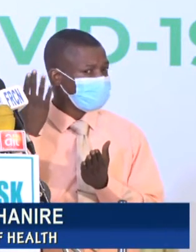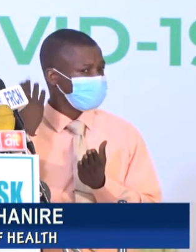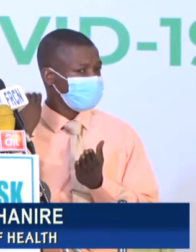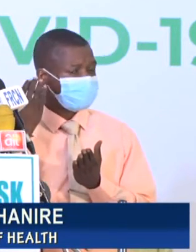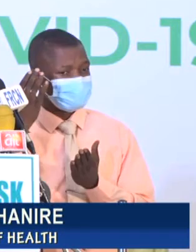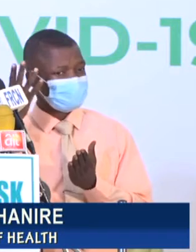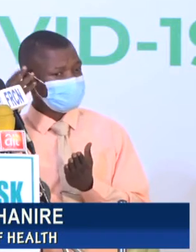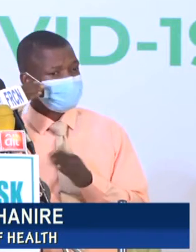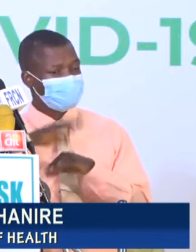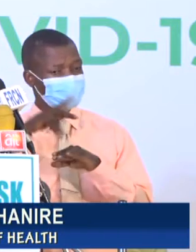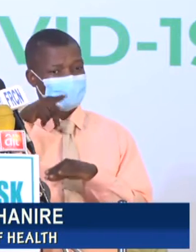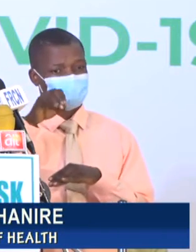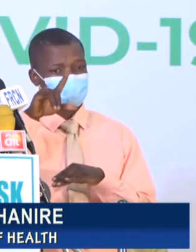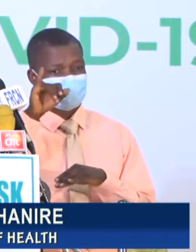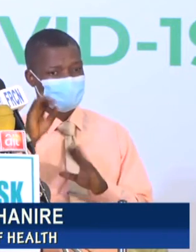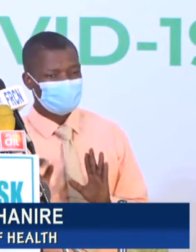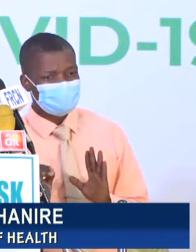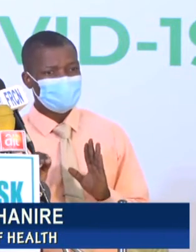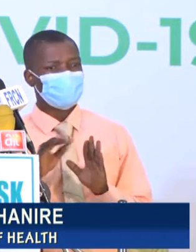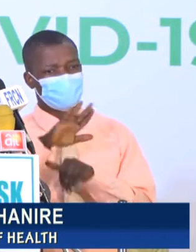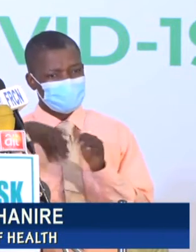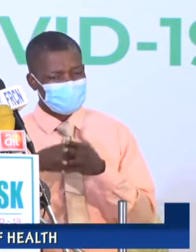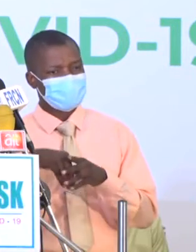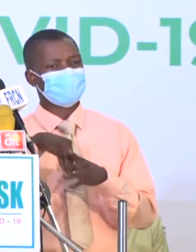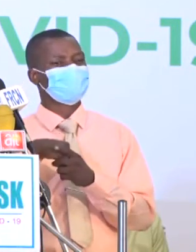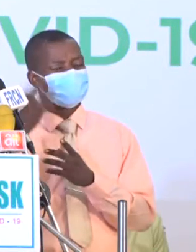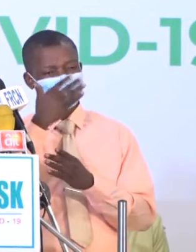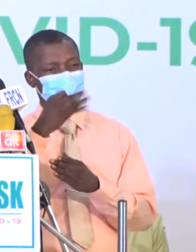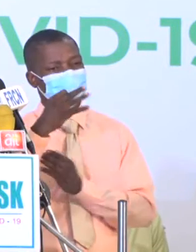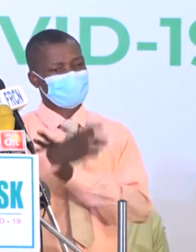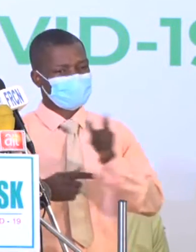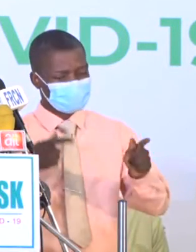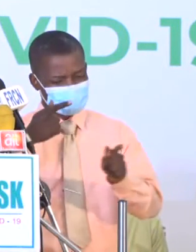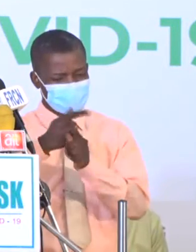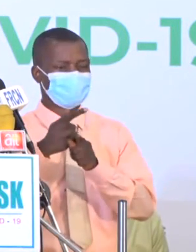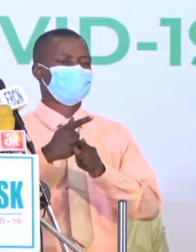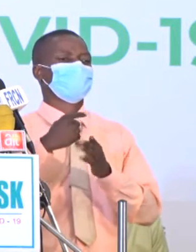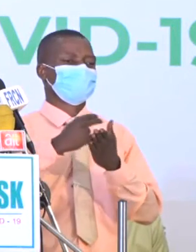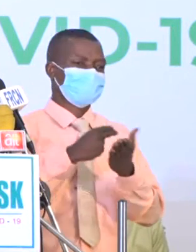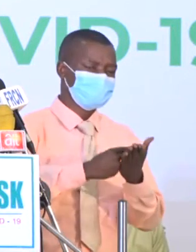eradication, all in the face of a global competition